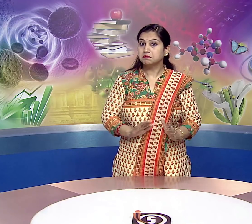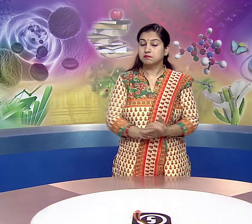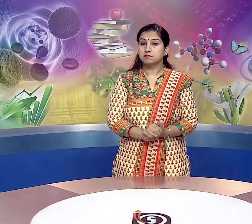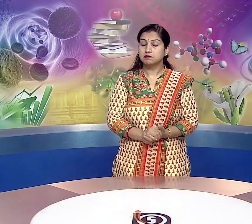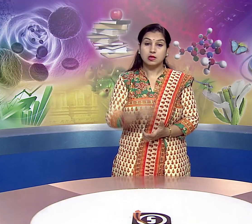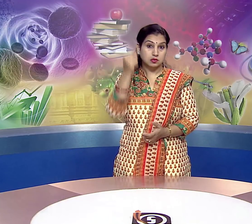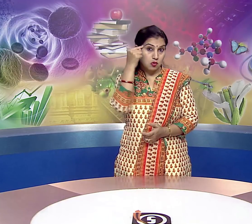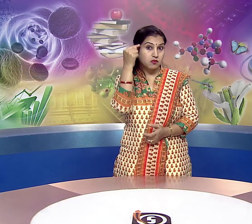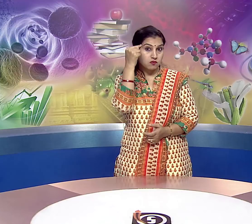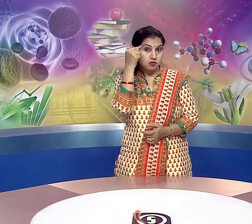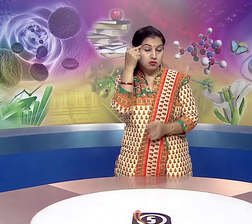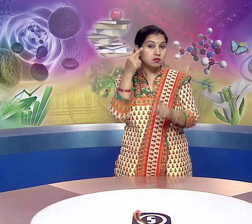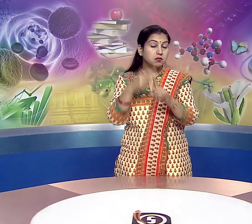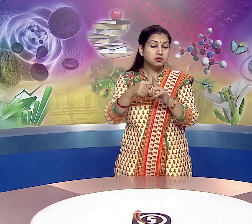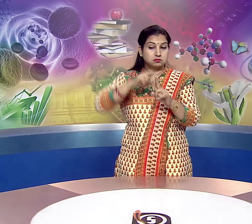thoughtful, and reflective.